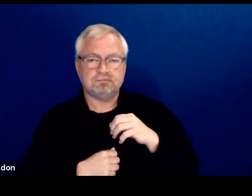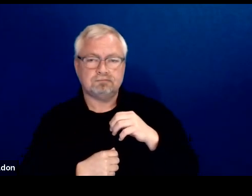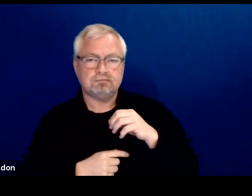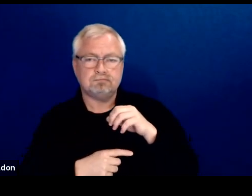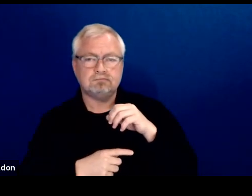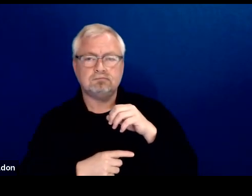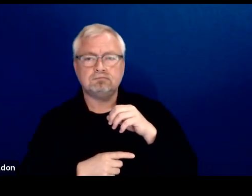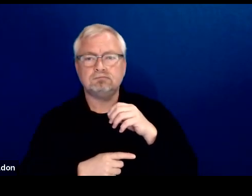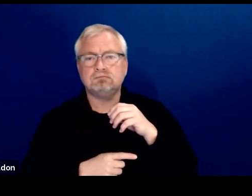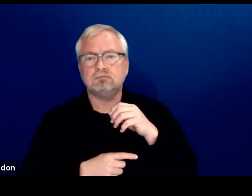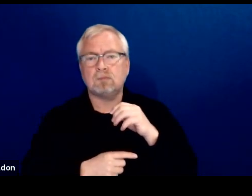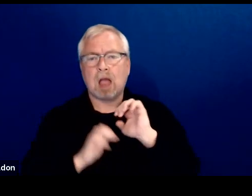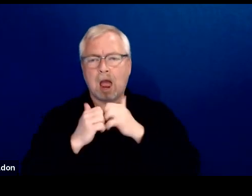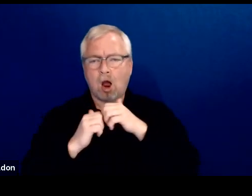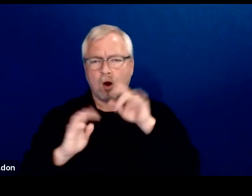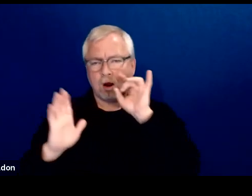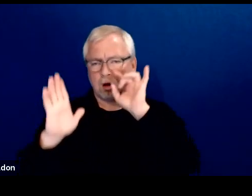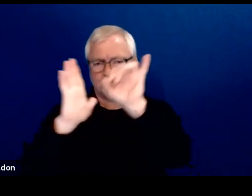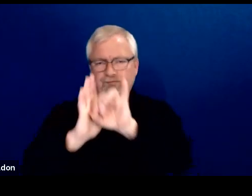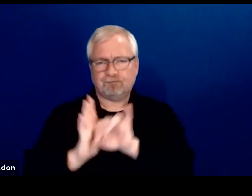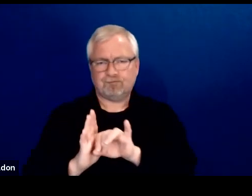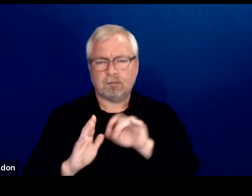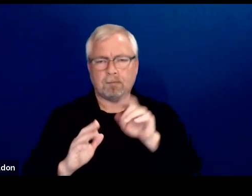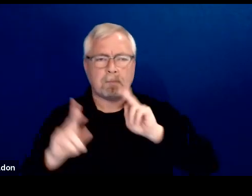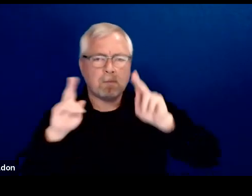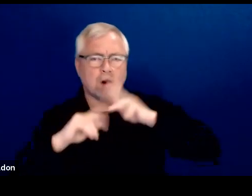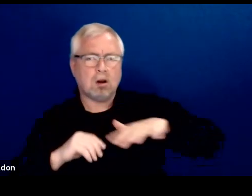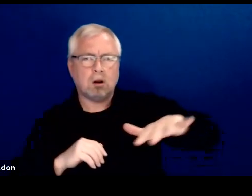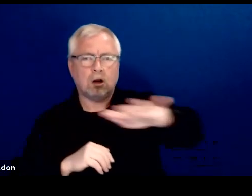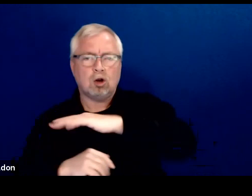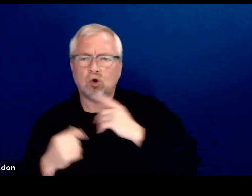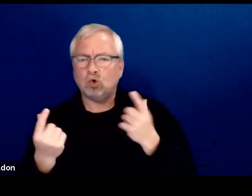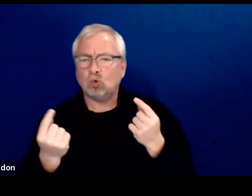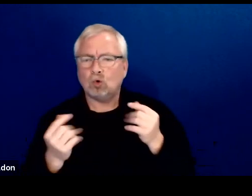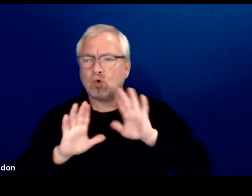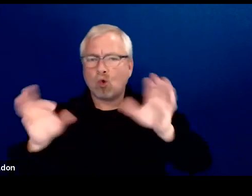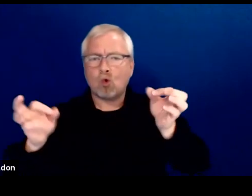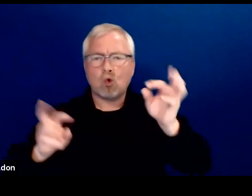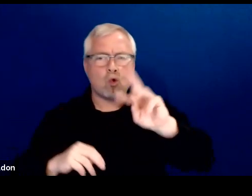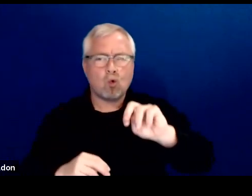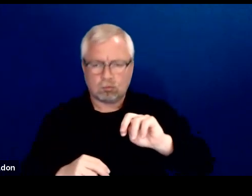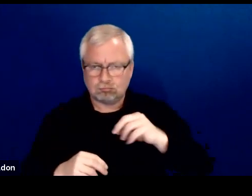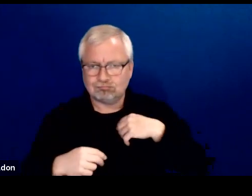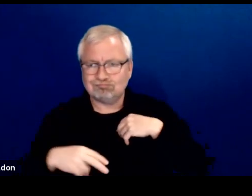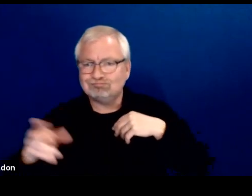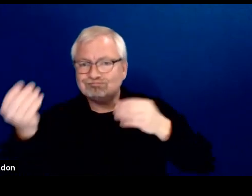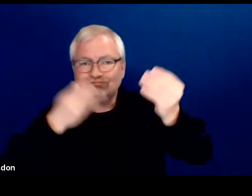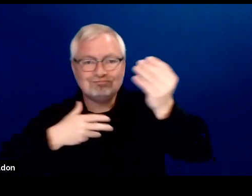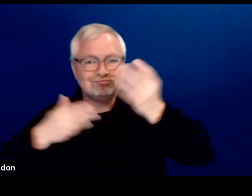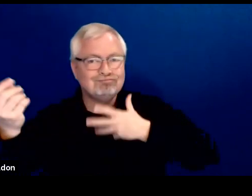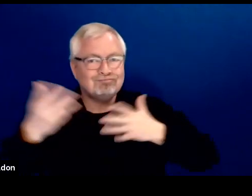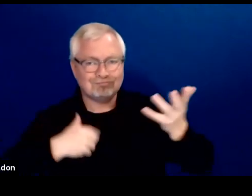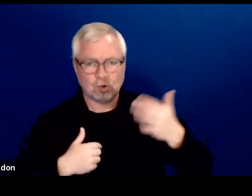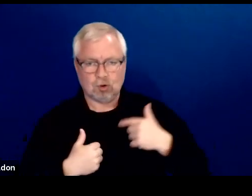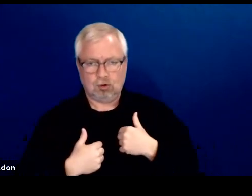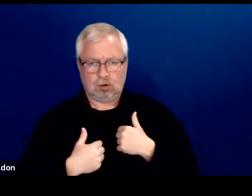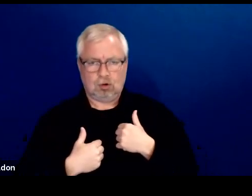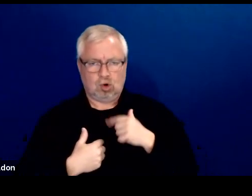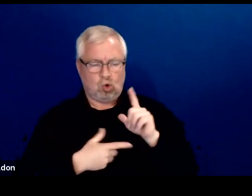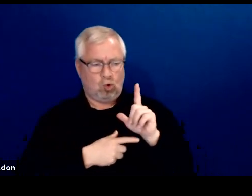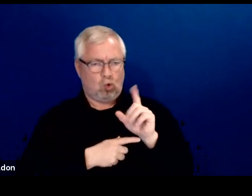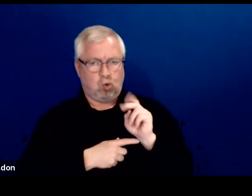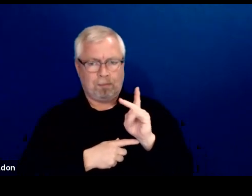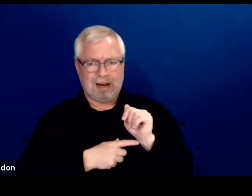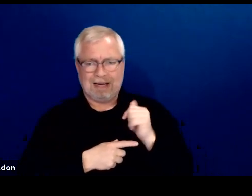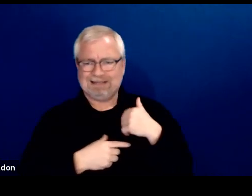them out. Most people are doing this on their own, and I'm hearing it from people. I have leukemia. I need to stay home from my job. Those are the